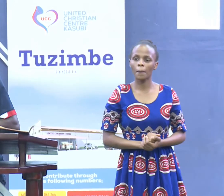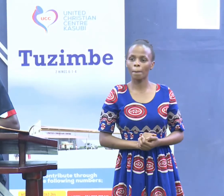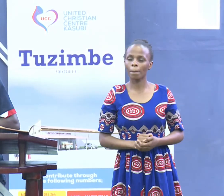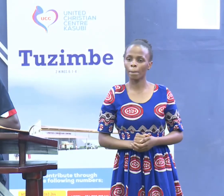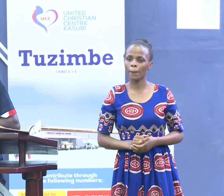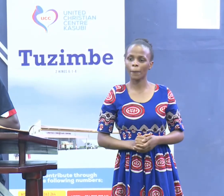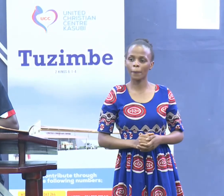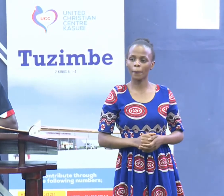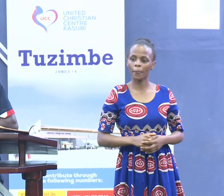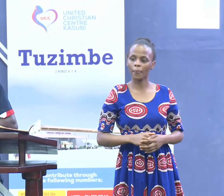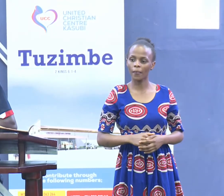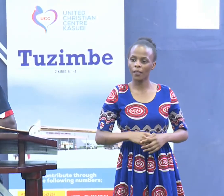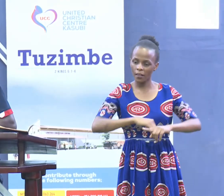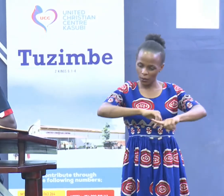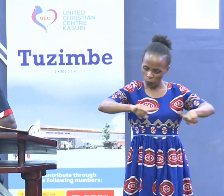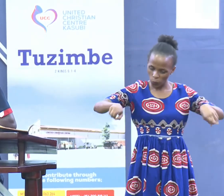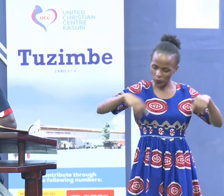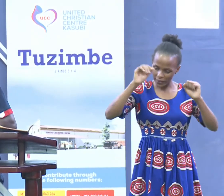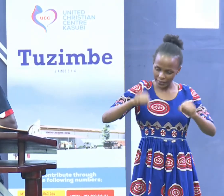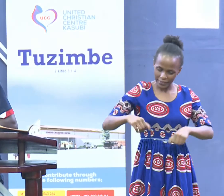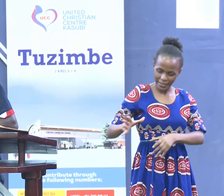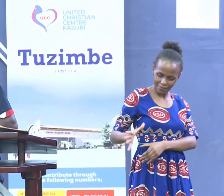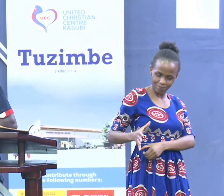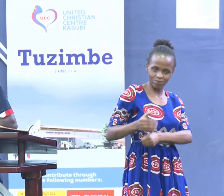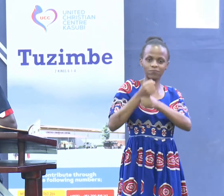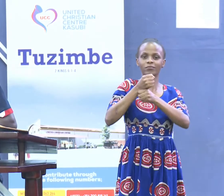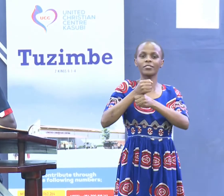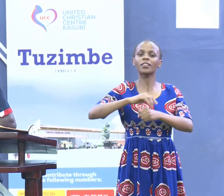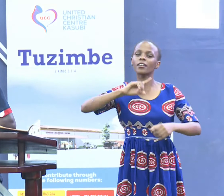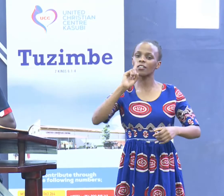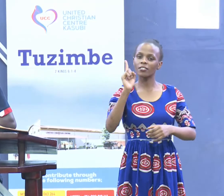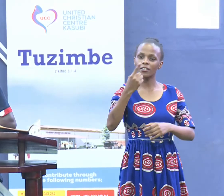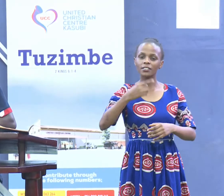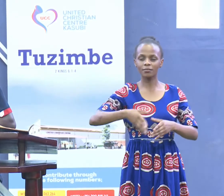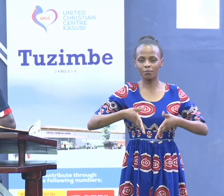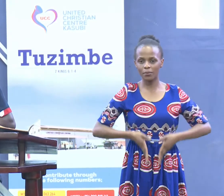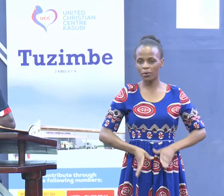Tusobolo kunyweza echo mubereberye mu mulembe gwaffe.